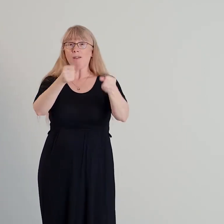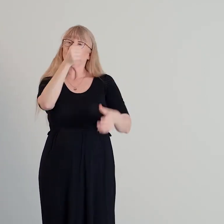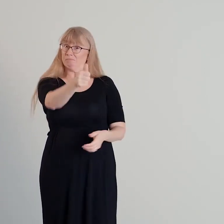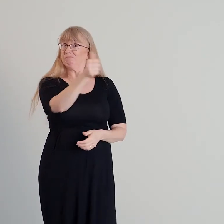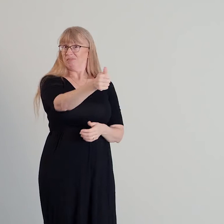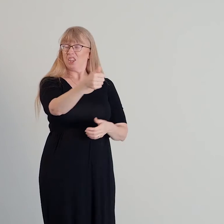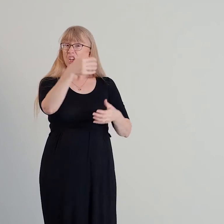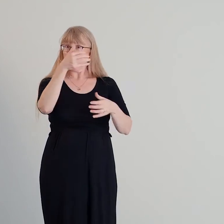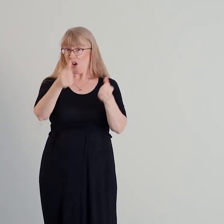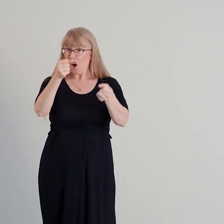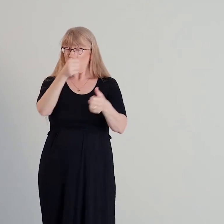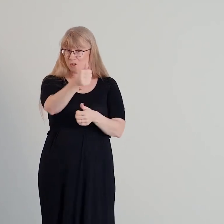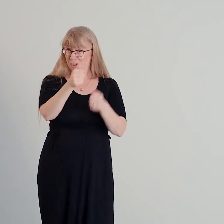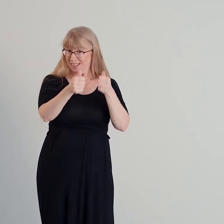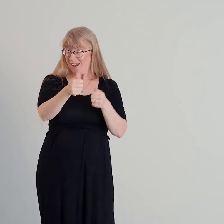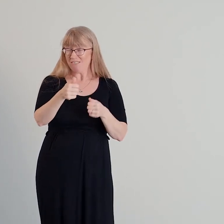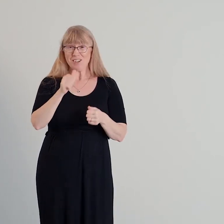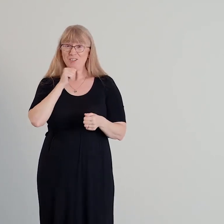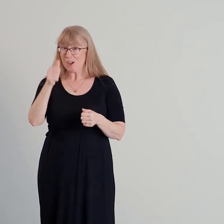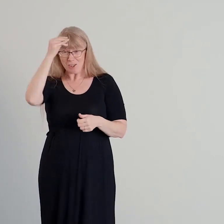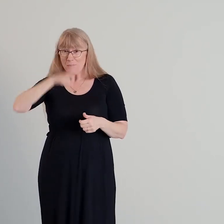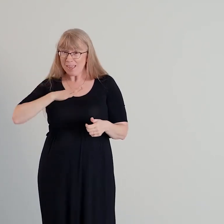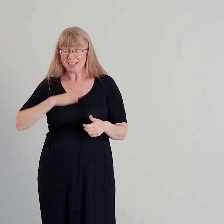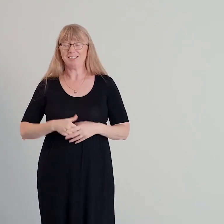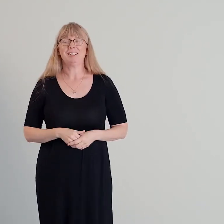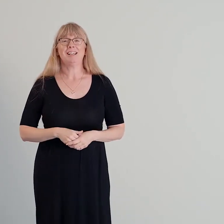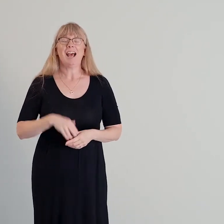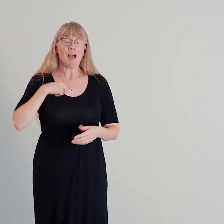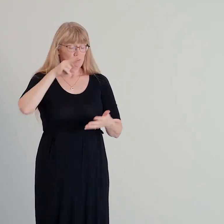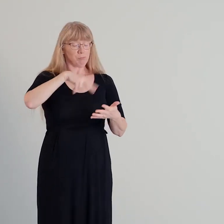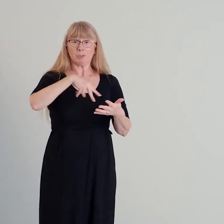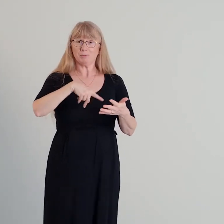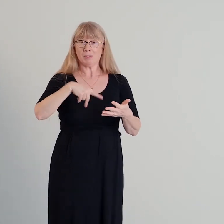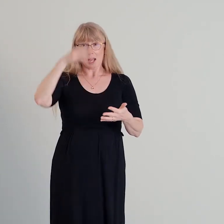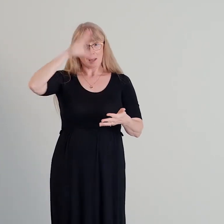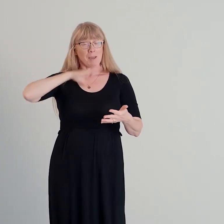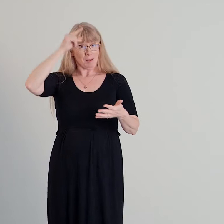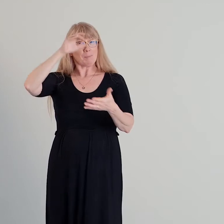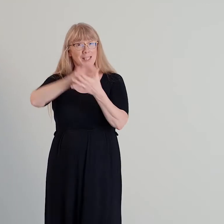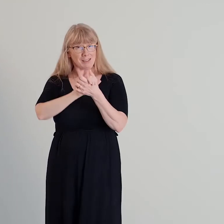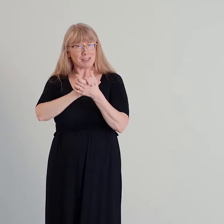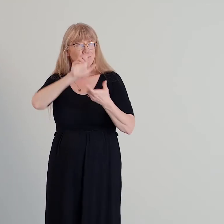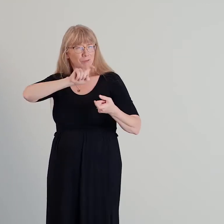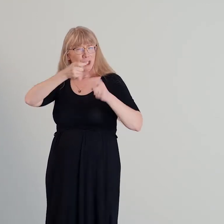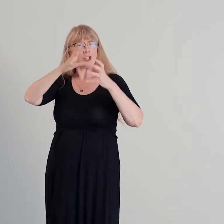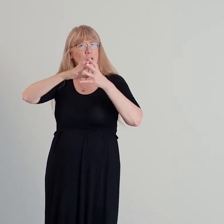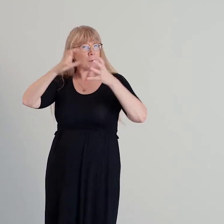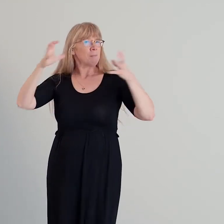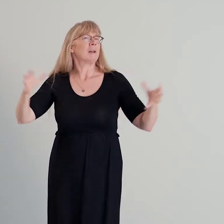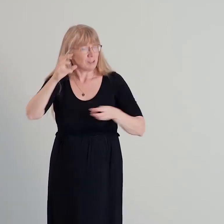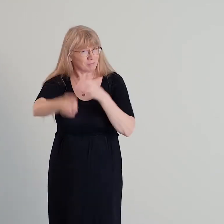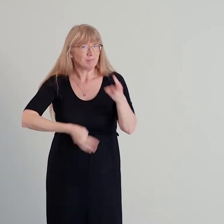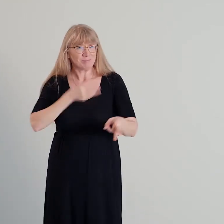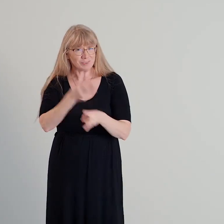car. And one of his things that he talked about in this little article that I was reading is he believes that we are changing so much in our